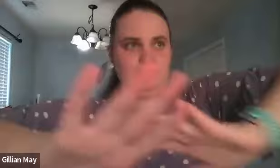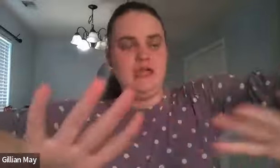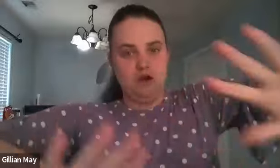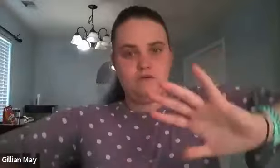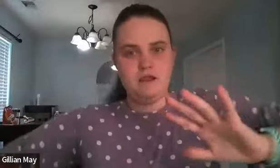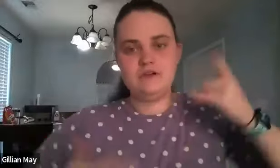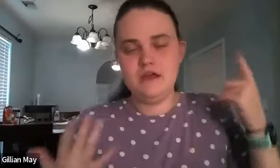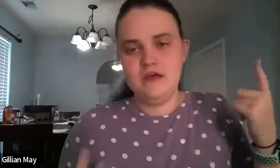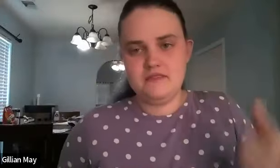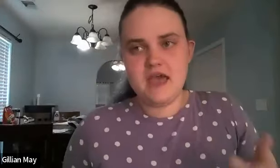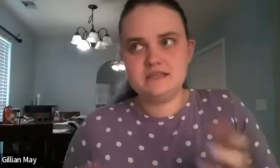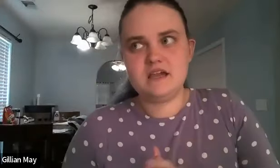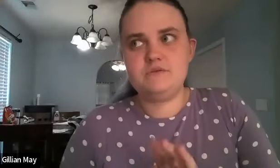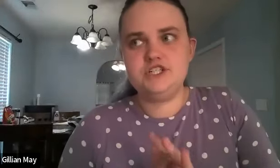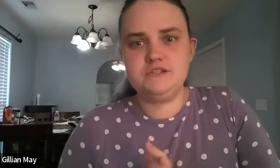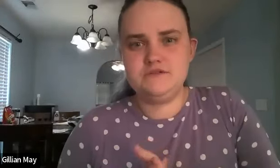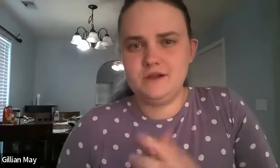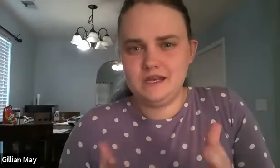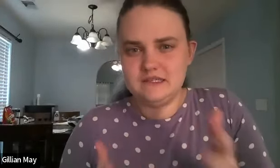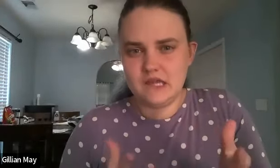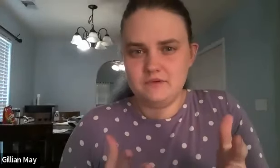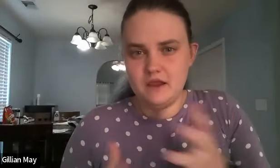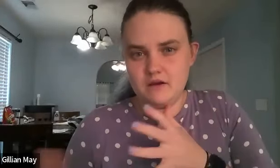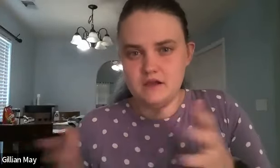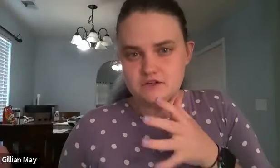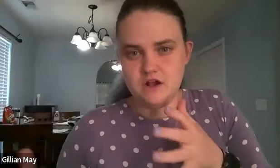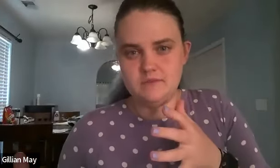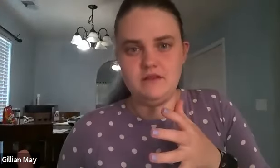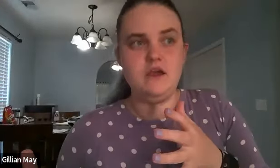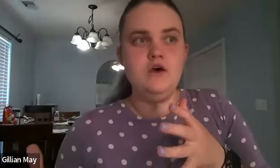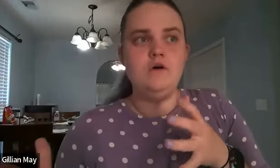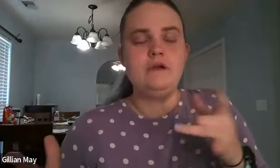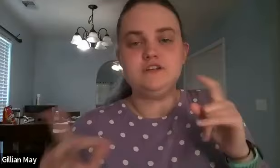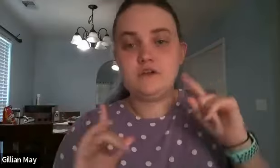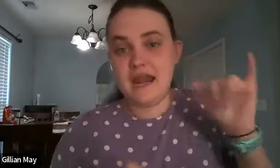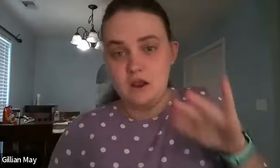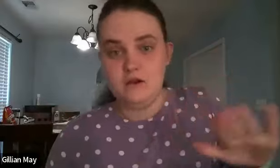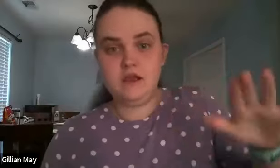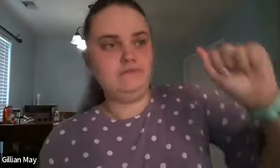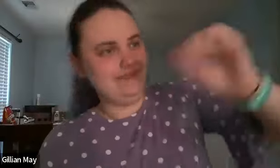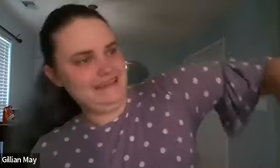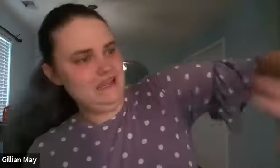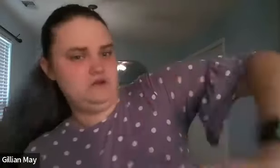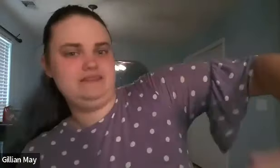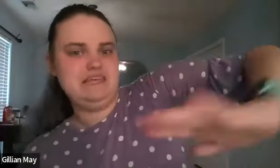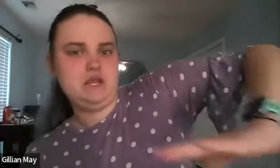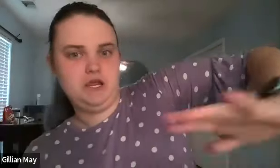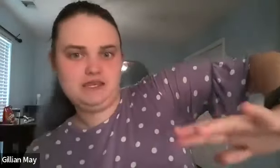the area around. That is kind of what you would do for any type of area. If you're talking about like, well, we have to go to that area, this area